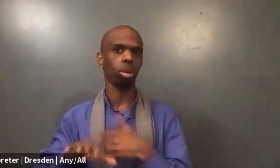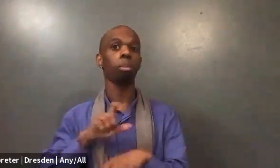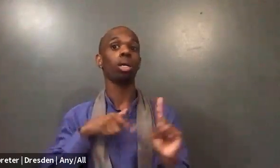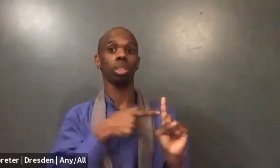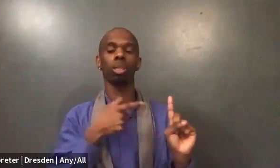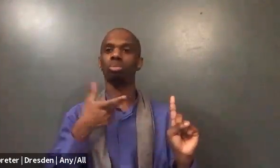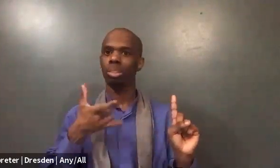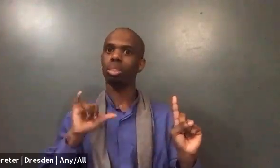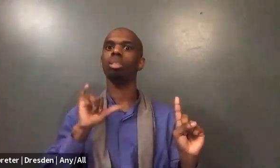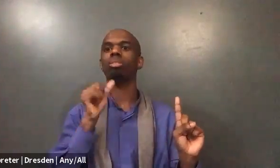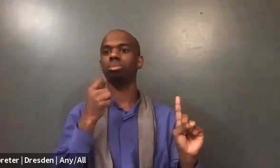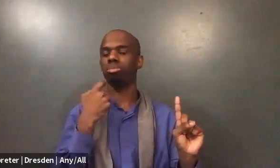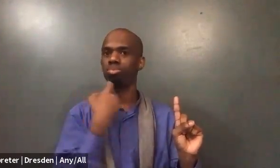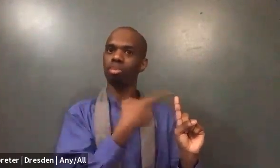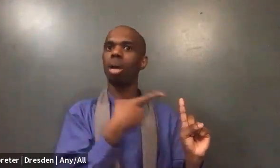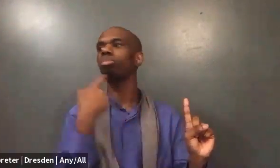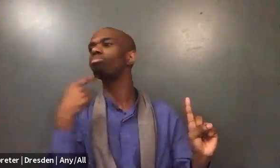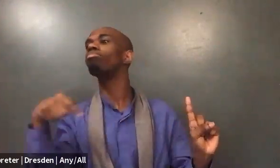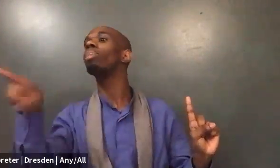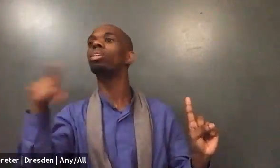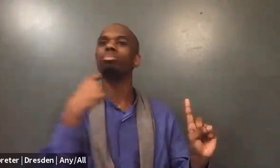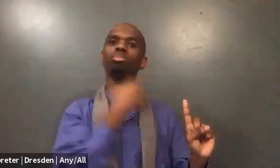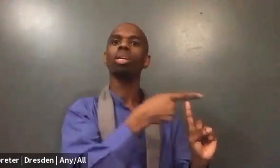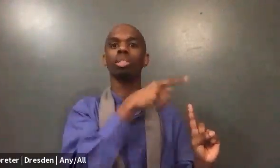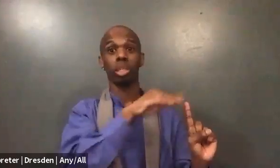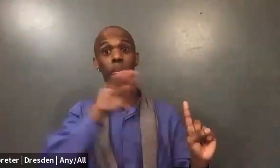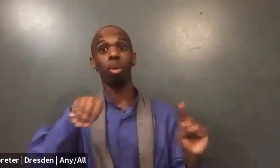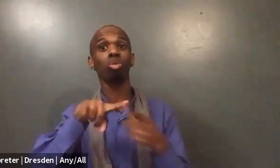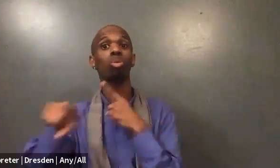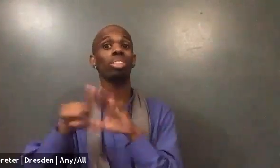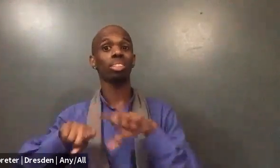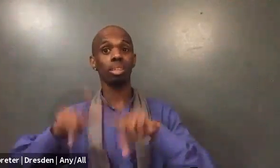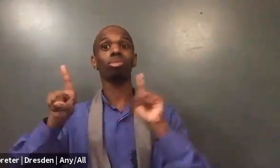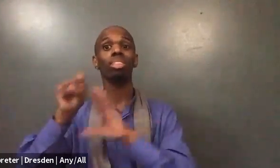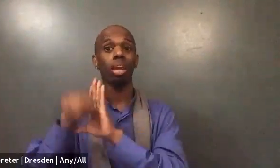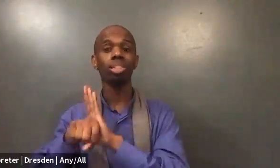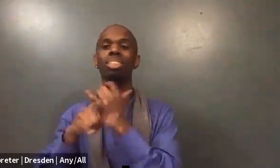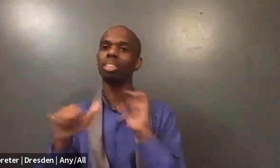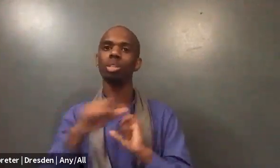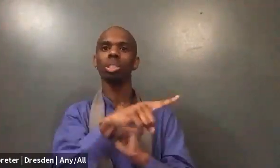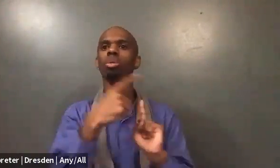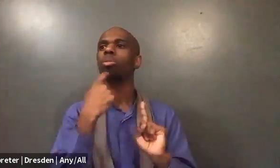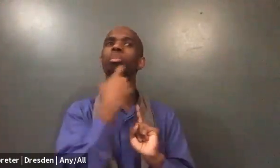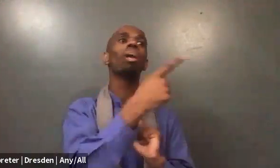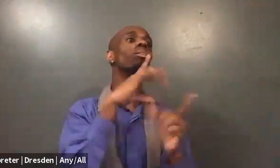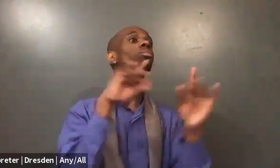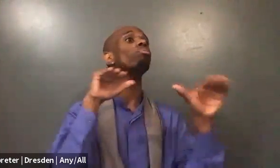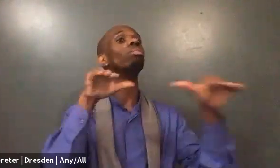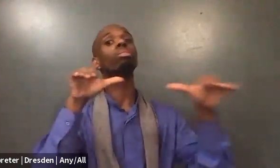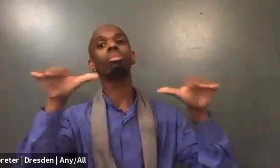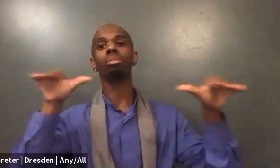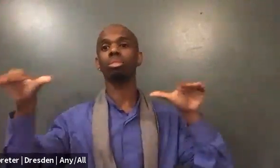She moved to another state. She kept telling. And she fell through